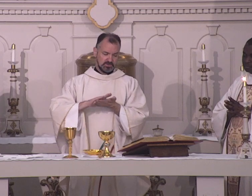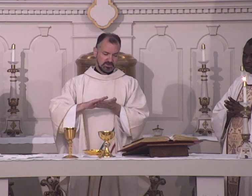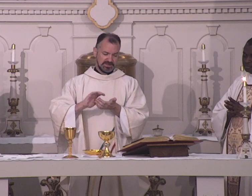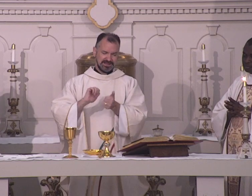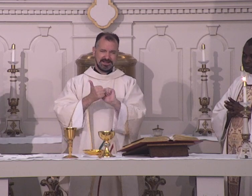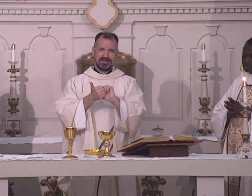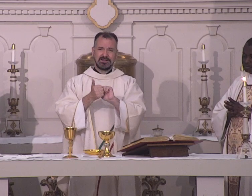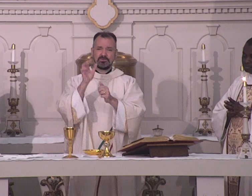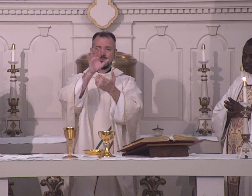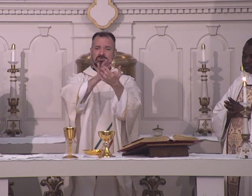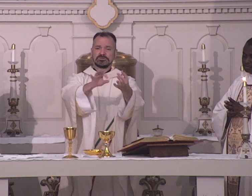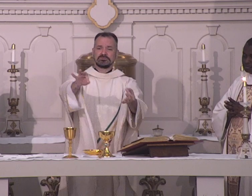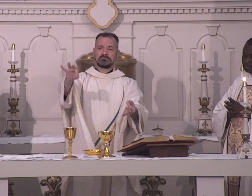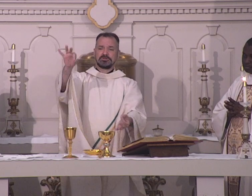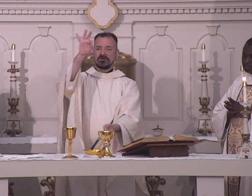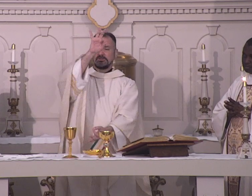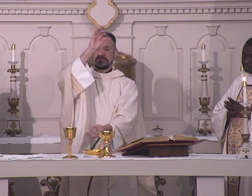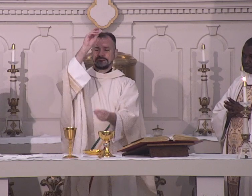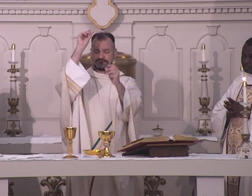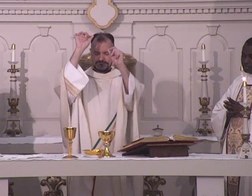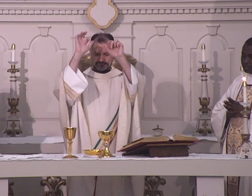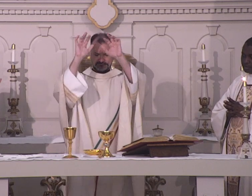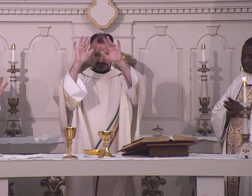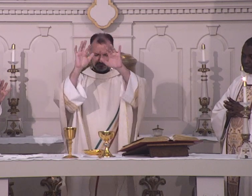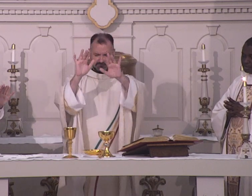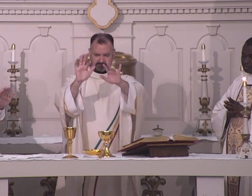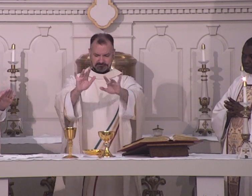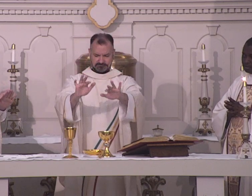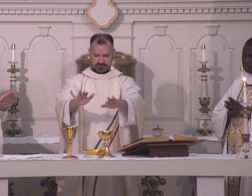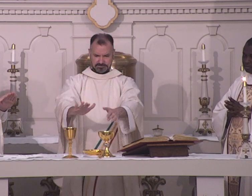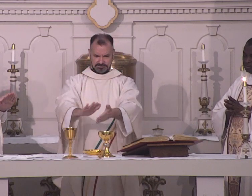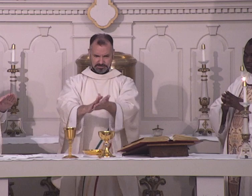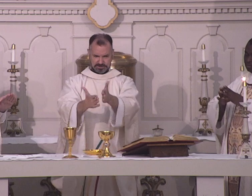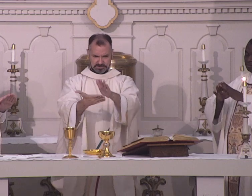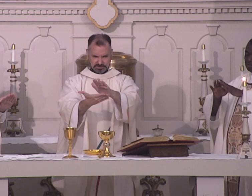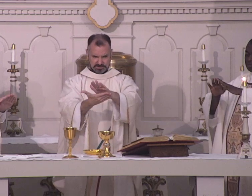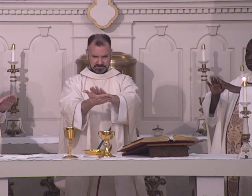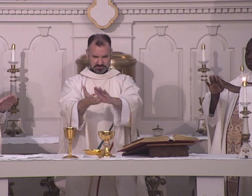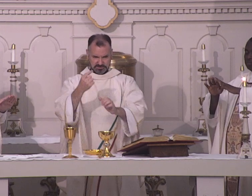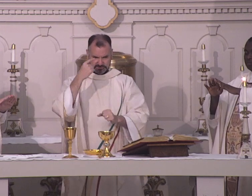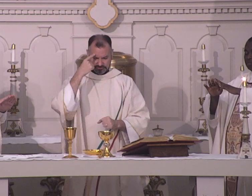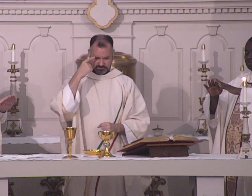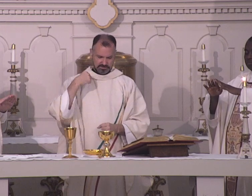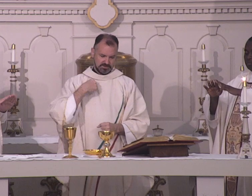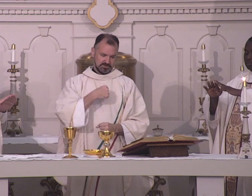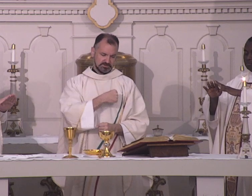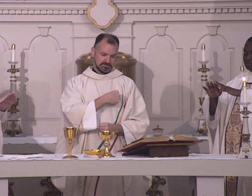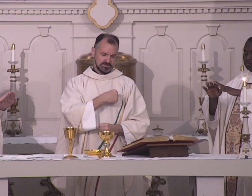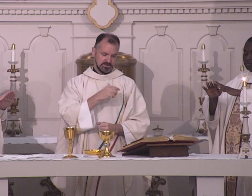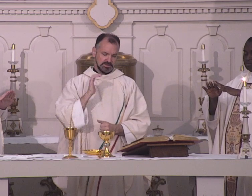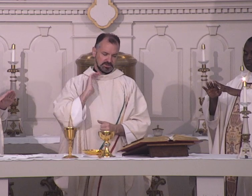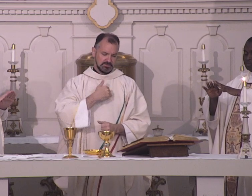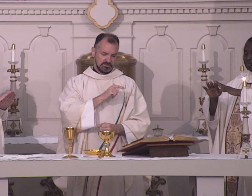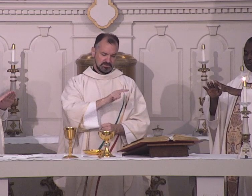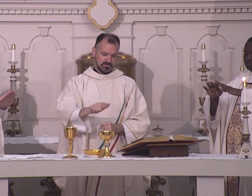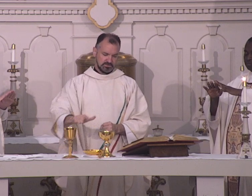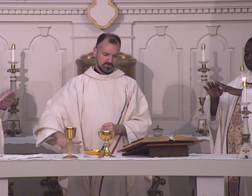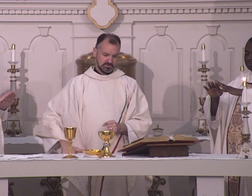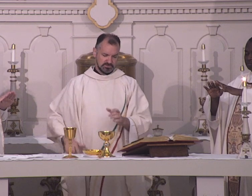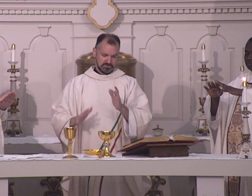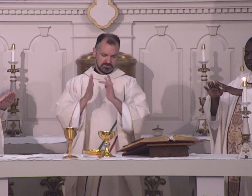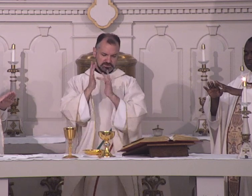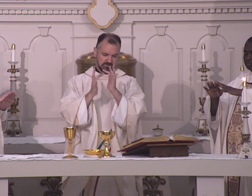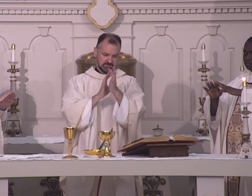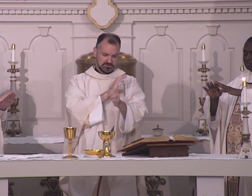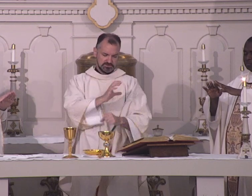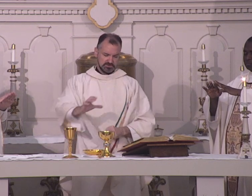gifts, we pray, by sending down your Spirit upon them like the dewfall, so that they may become for